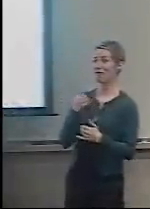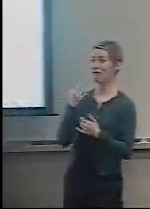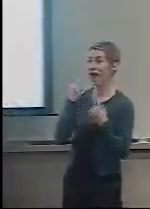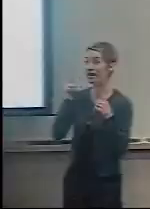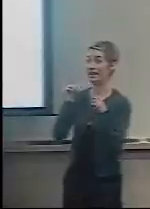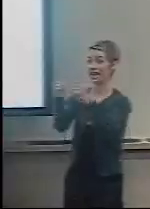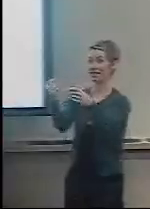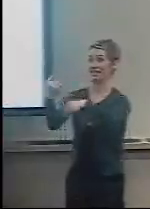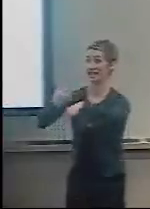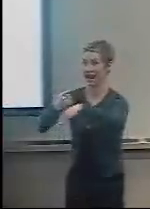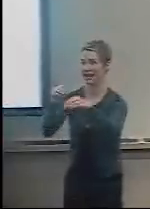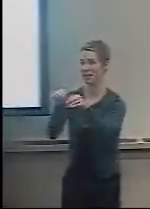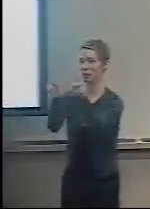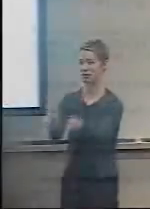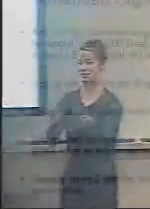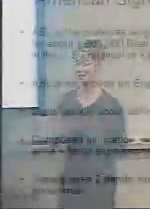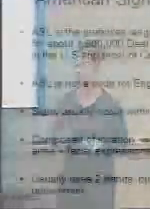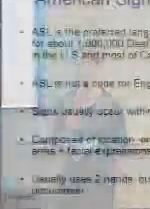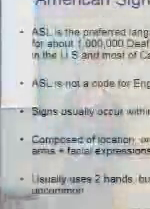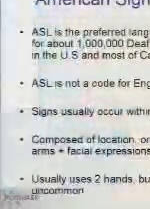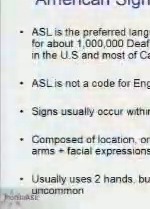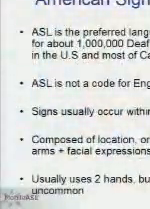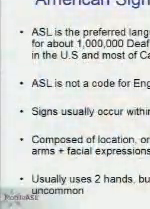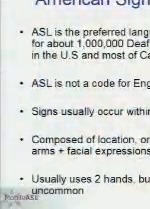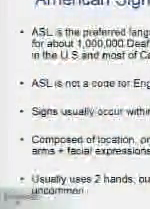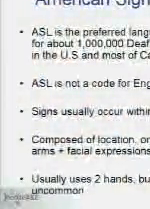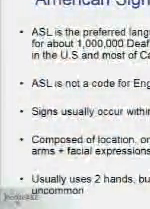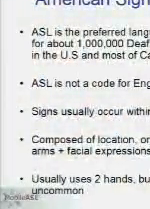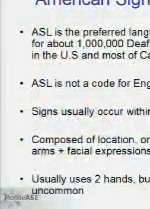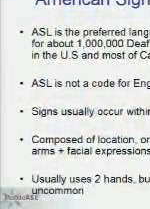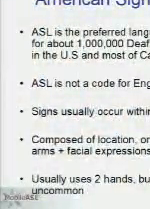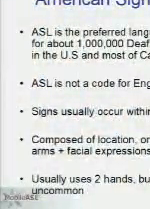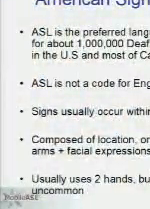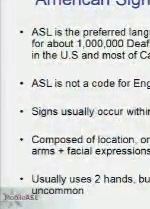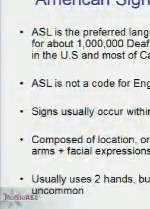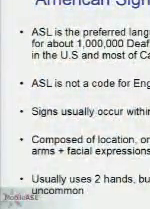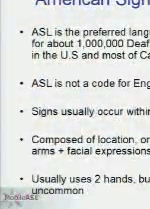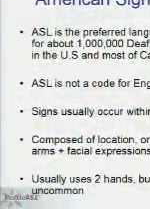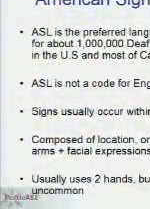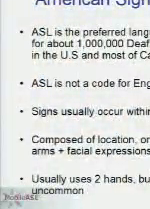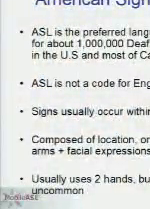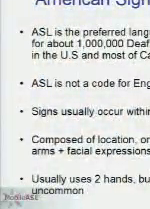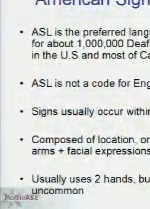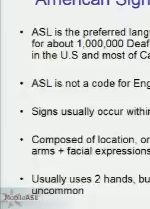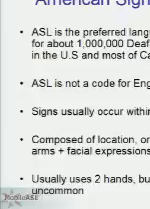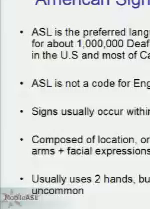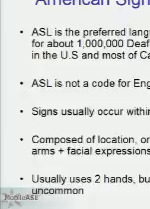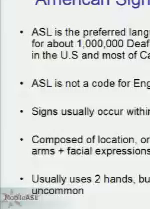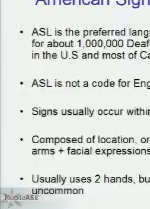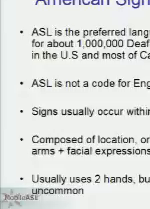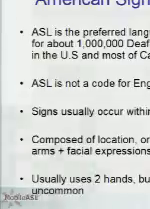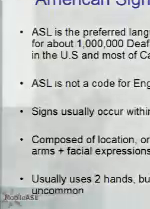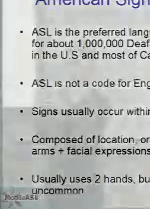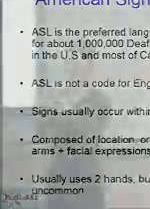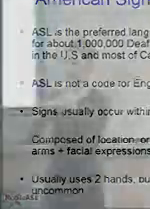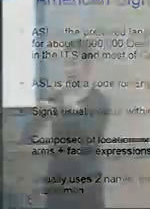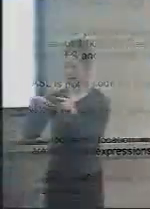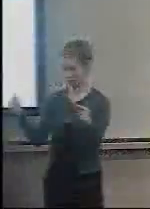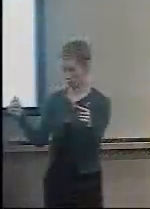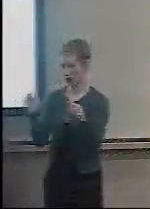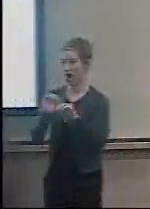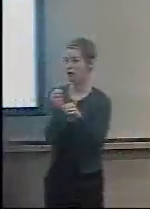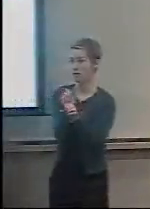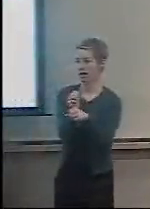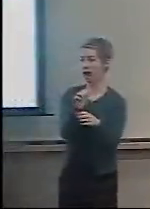today in person. So anyway, what we're going to talk today about is American Sign Language and making American